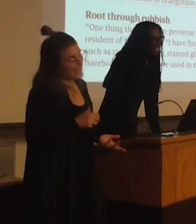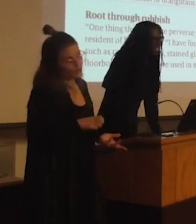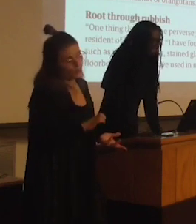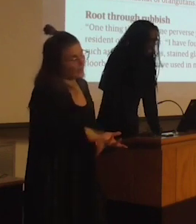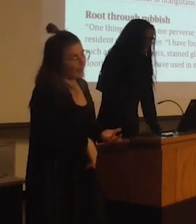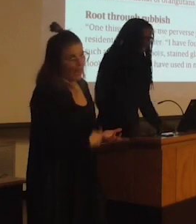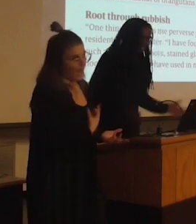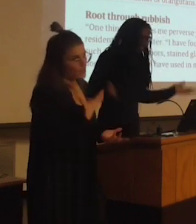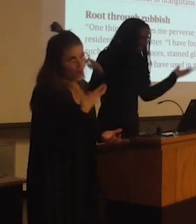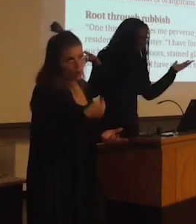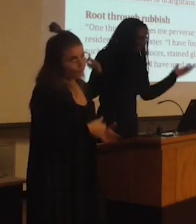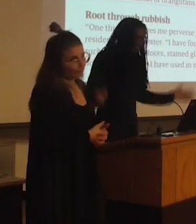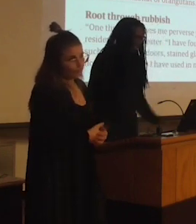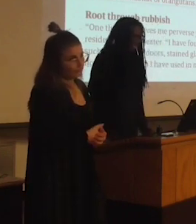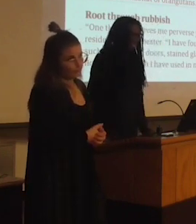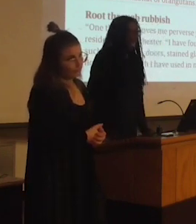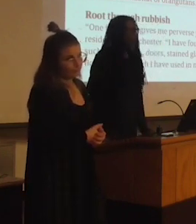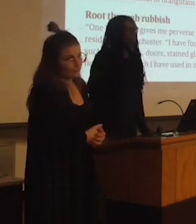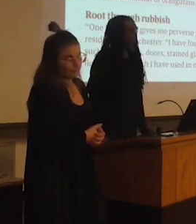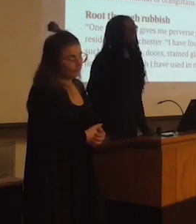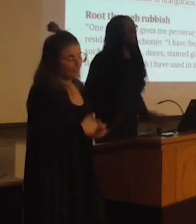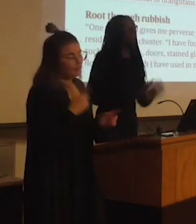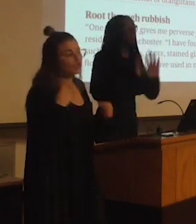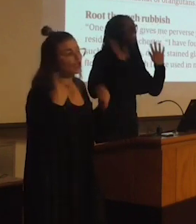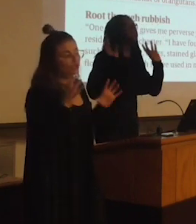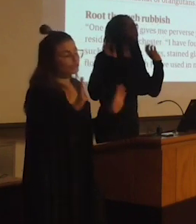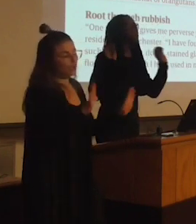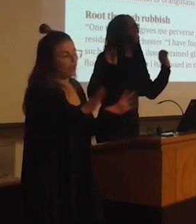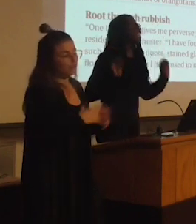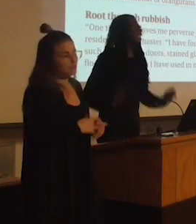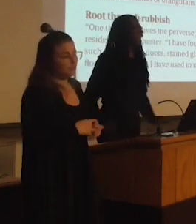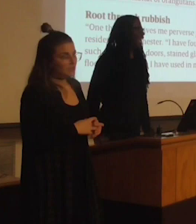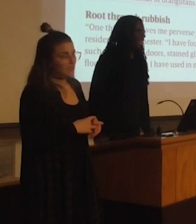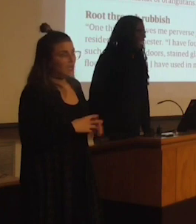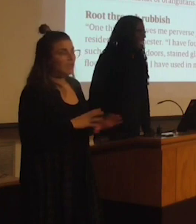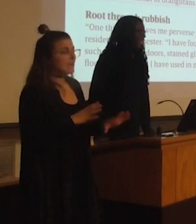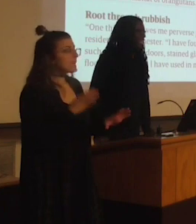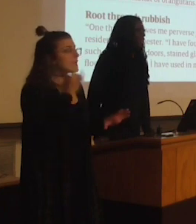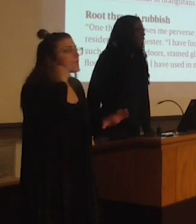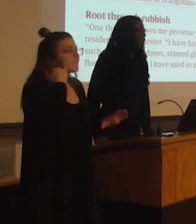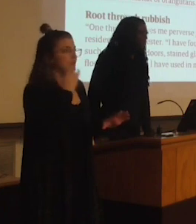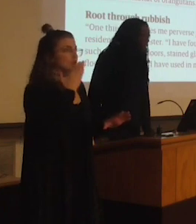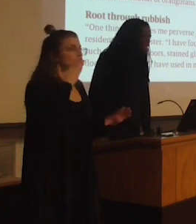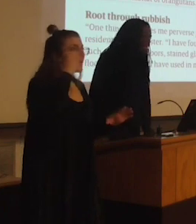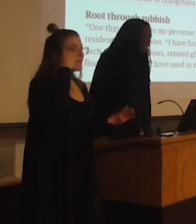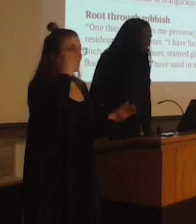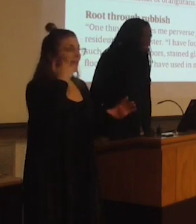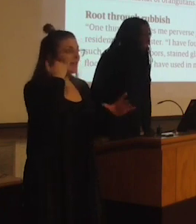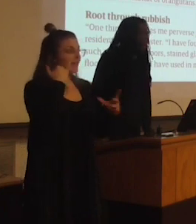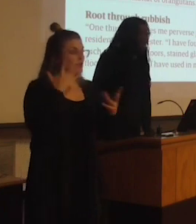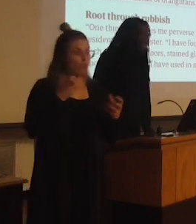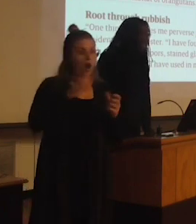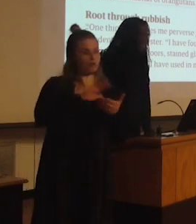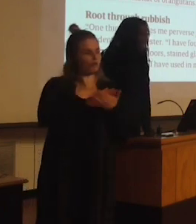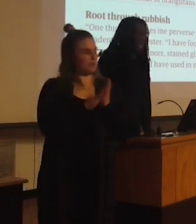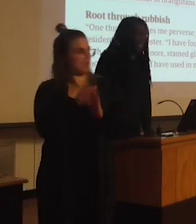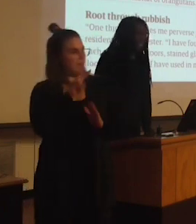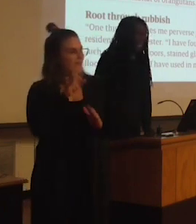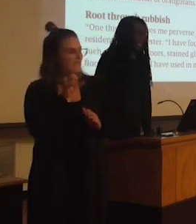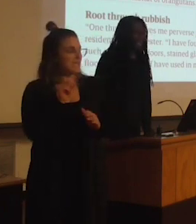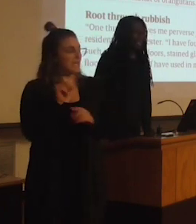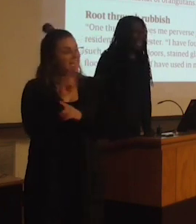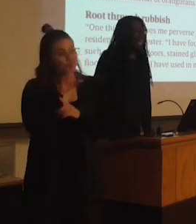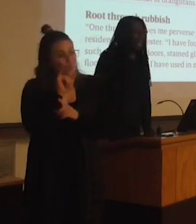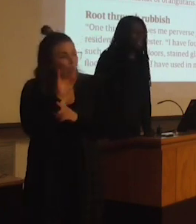this. This is absurd. This is absolutely, on its best day, if going vegan is racist